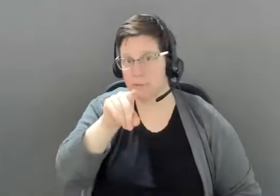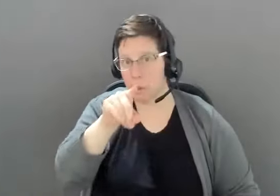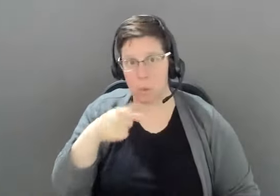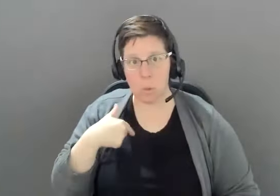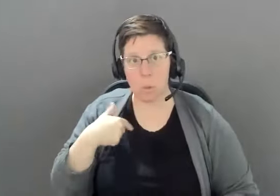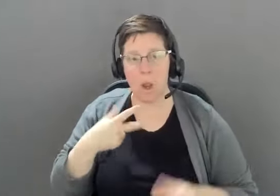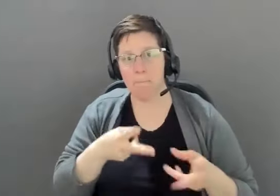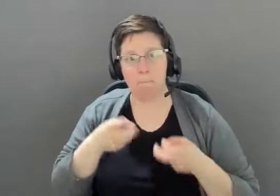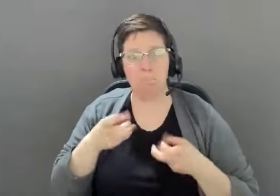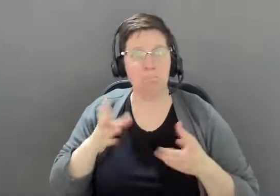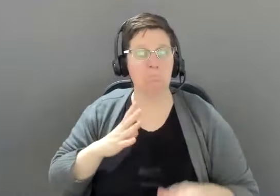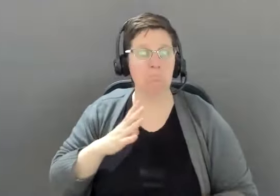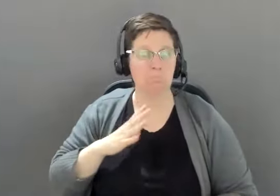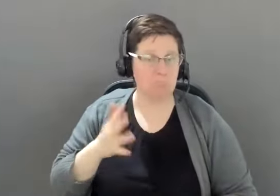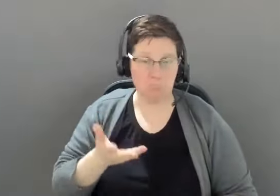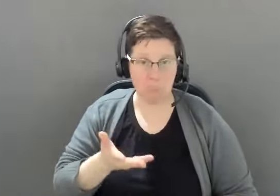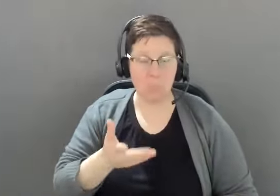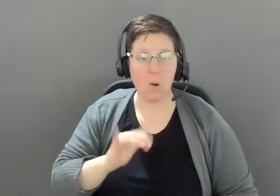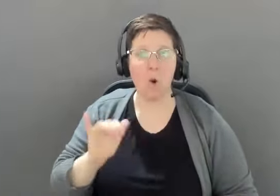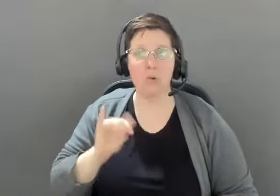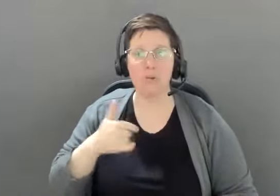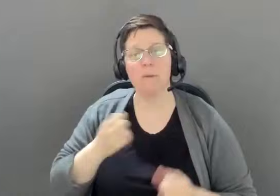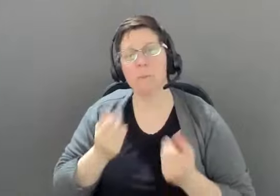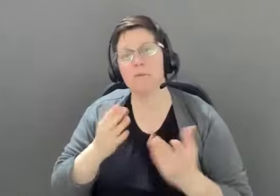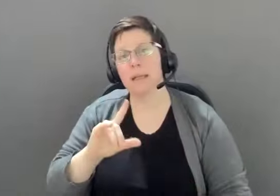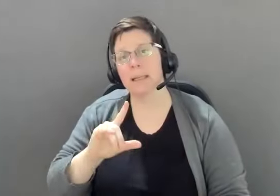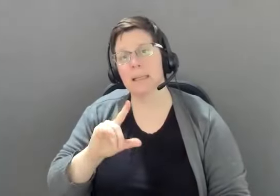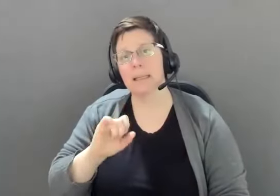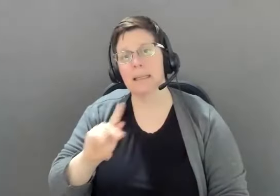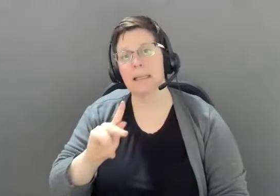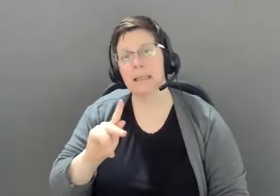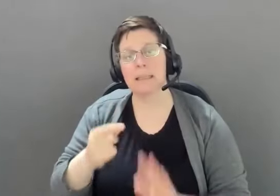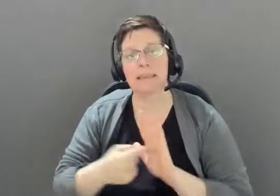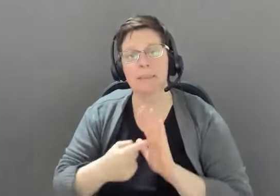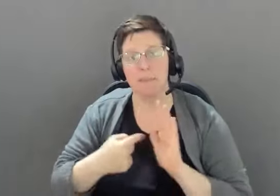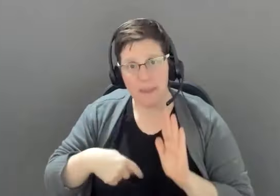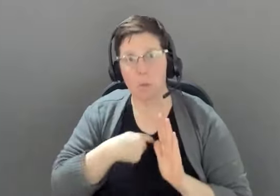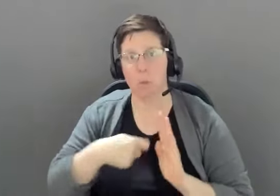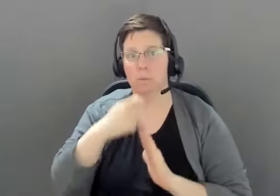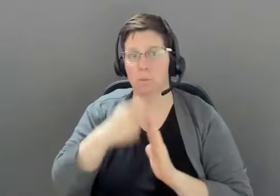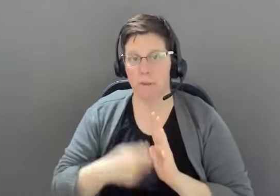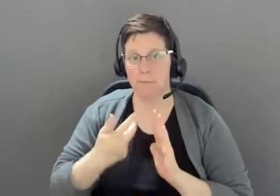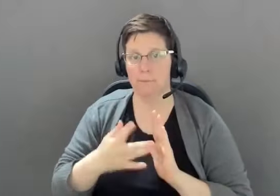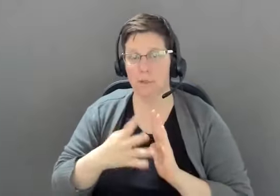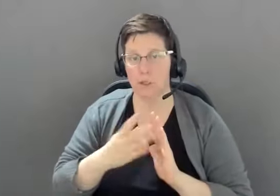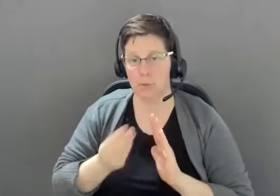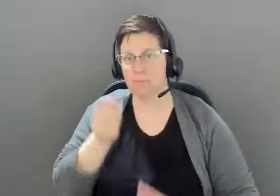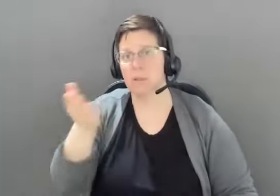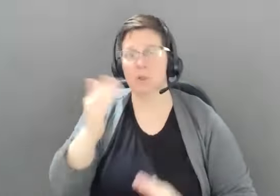also linked an example that we gave to the Justice Committee that summarized the issue of publication bans, what we